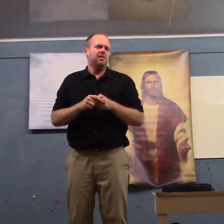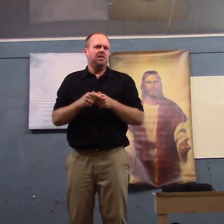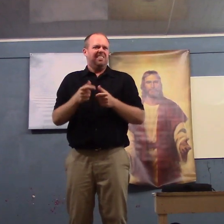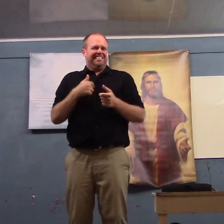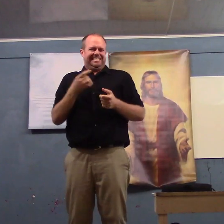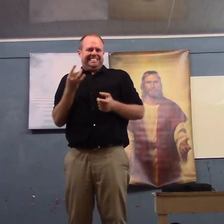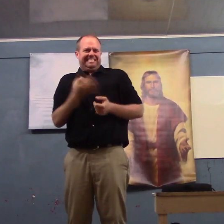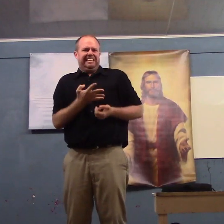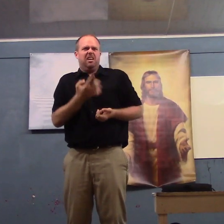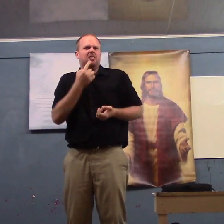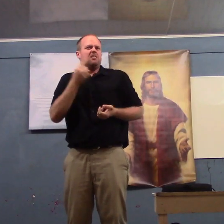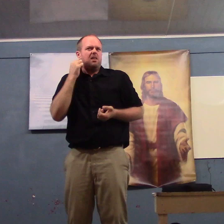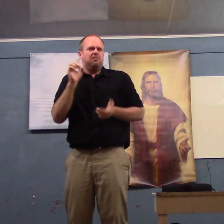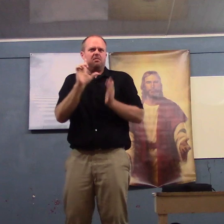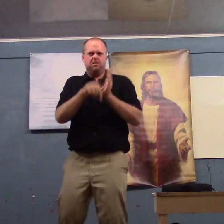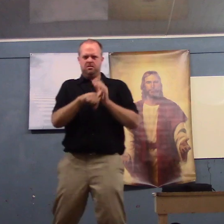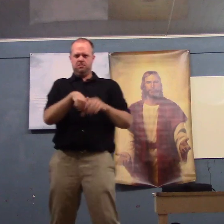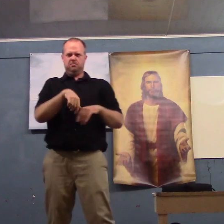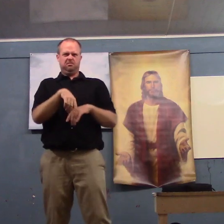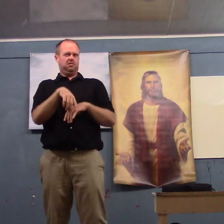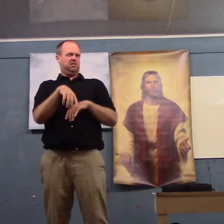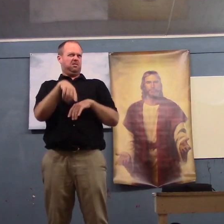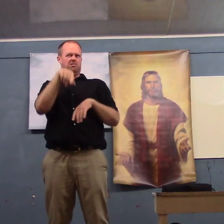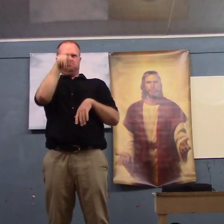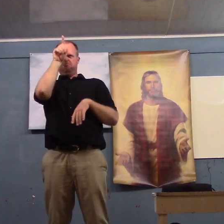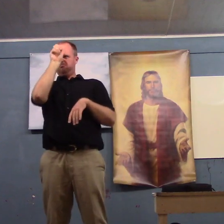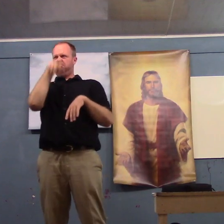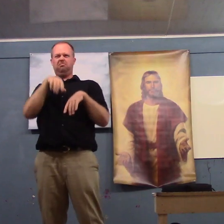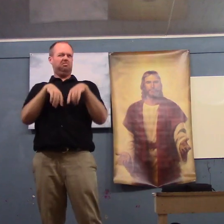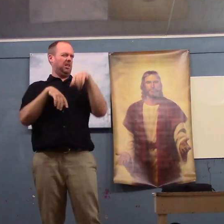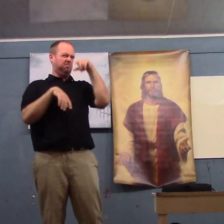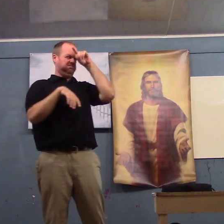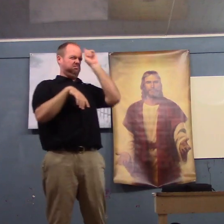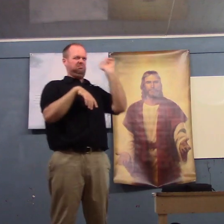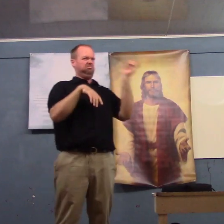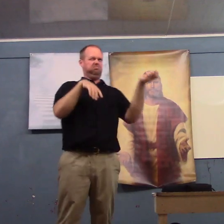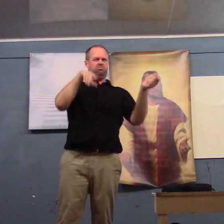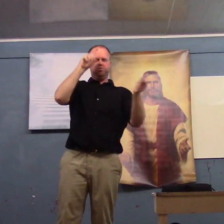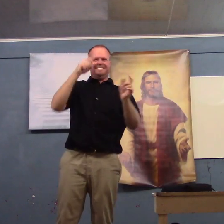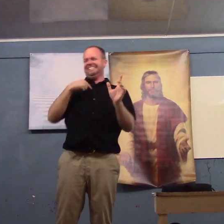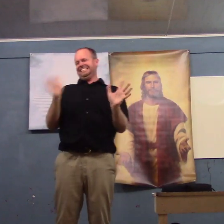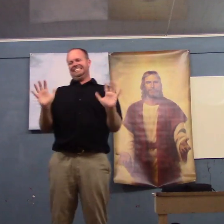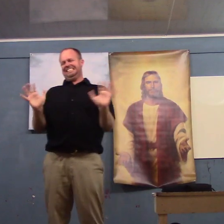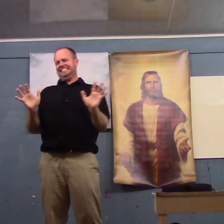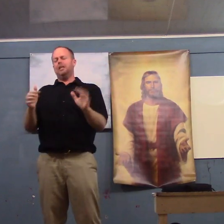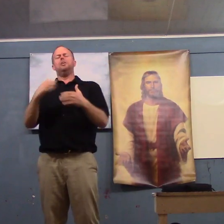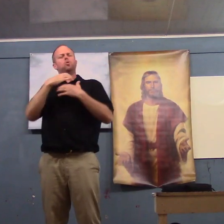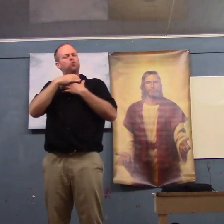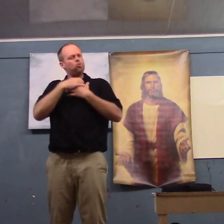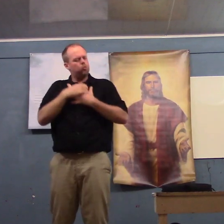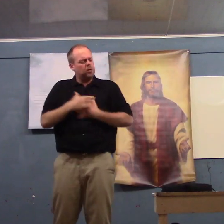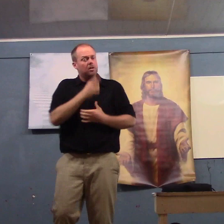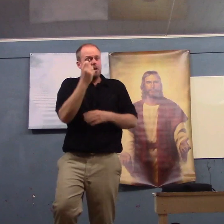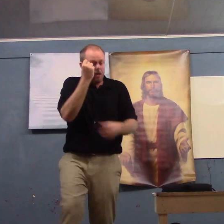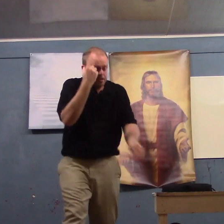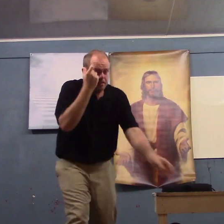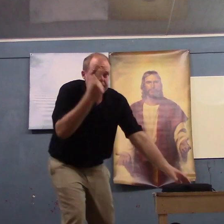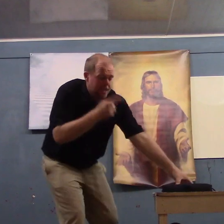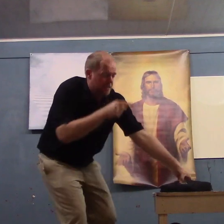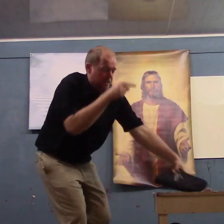want you to understand it very clearly. I do not like when your guests later come to me and say, I didn't understand your message. My desire is